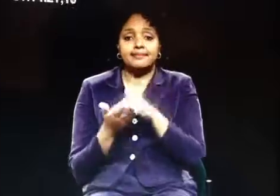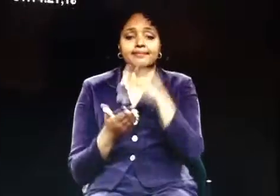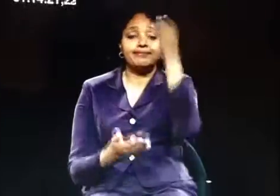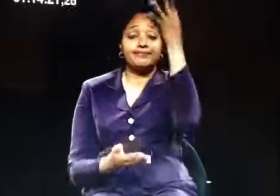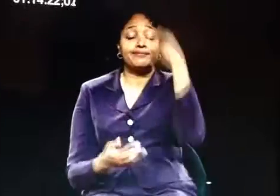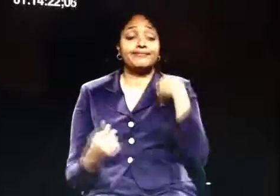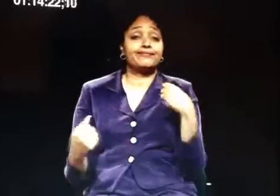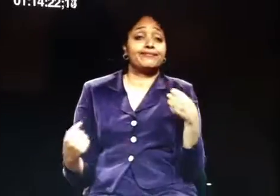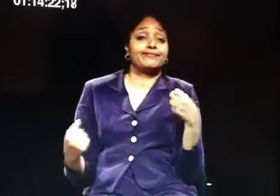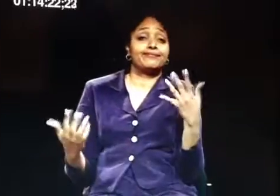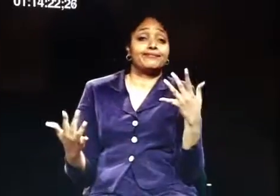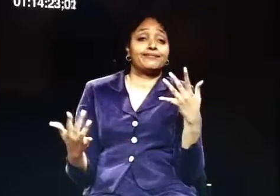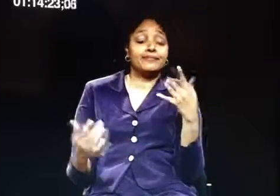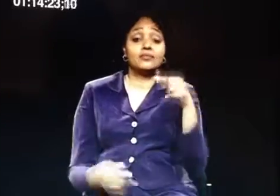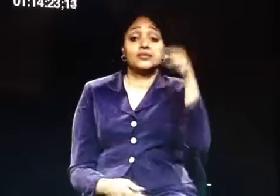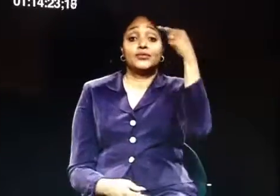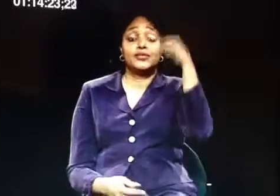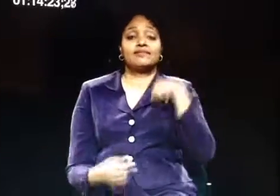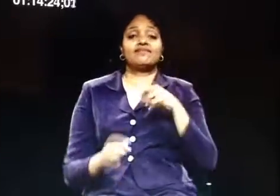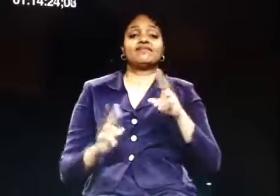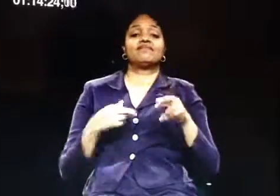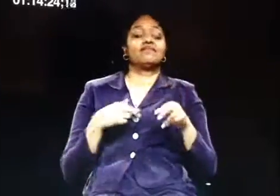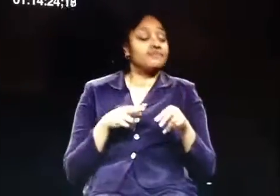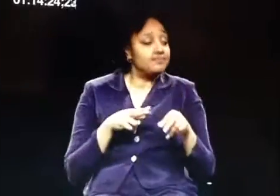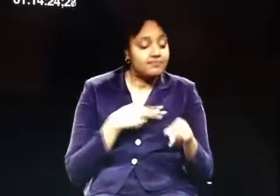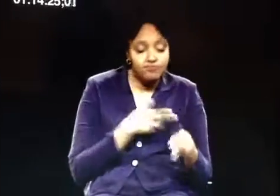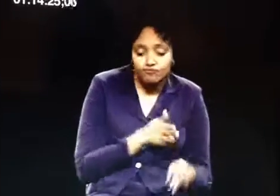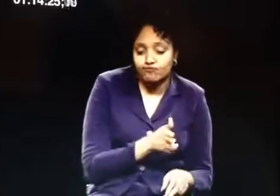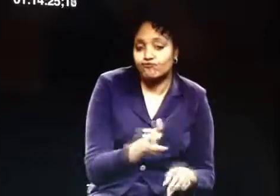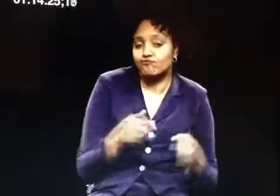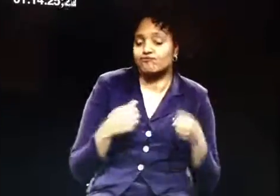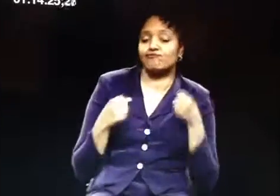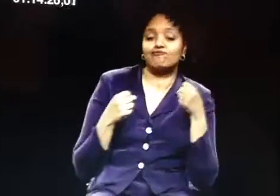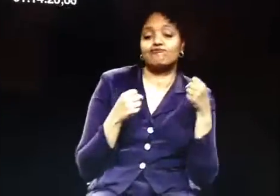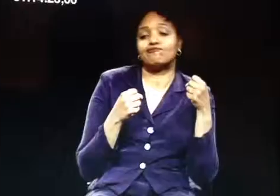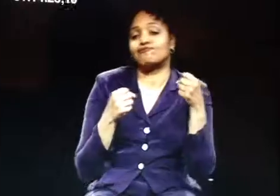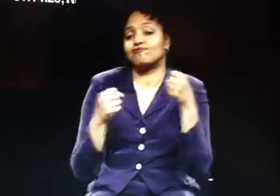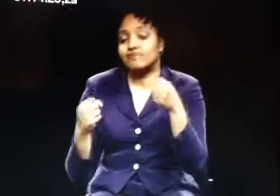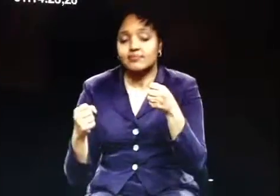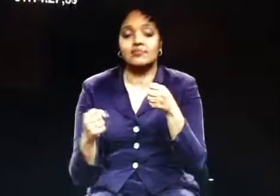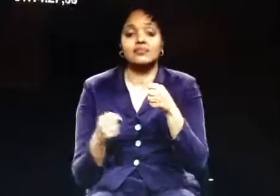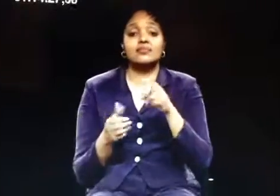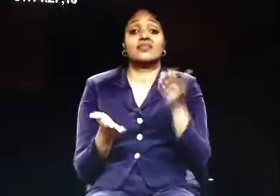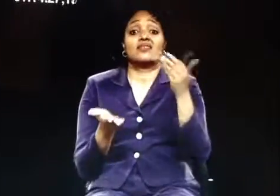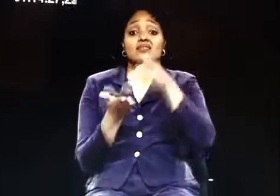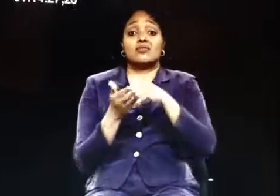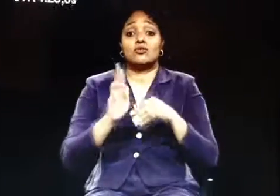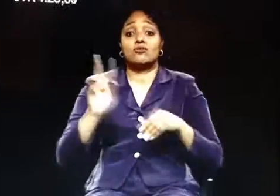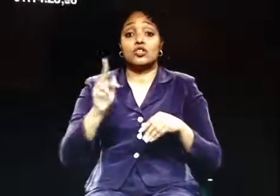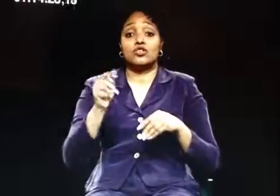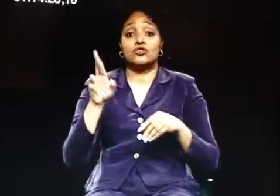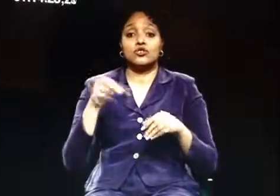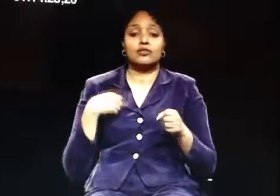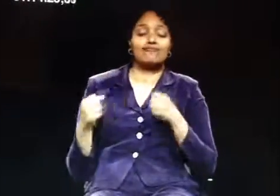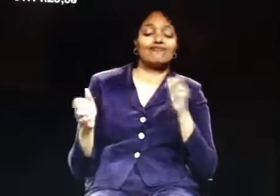Kept going, hit another red light, waited, everything was fine, just enjoying my ride. Went ahead and pulled through the intersection when it turned green,